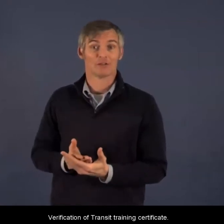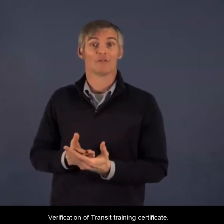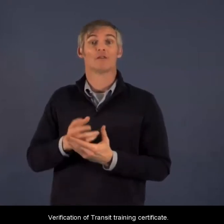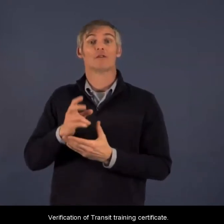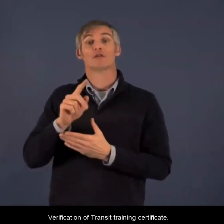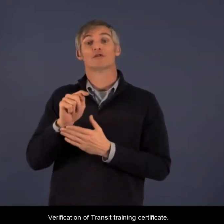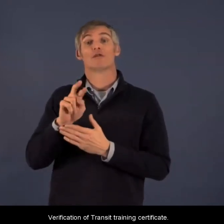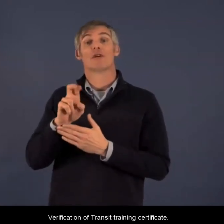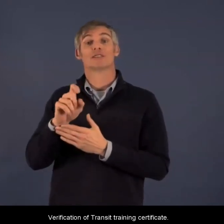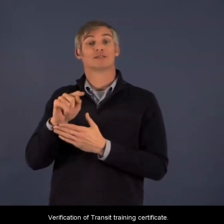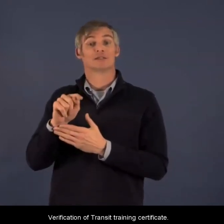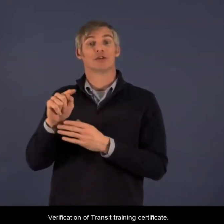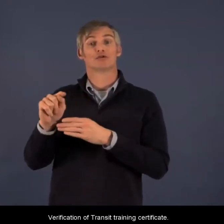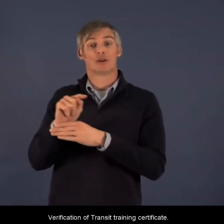verification of transit training certificate,